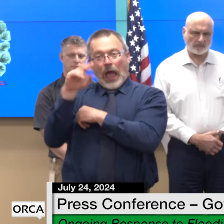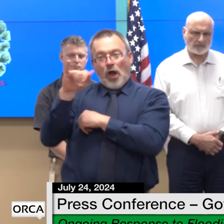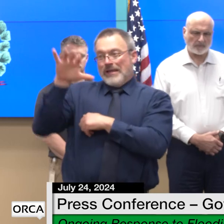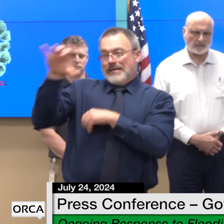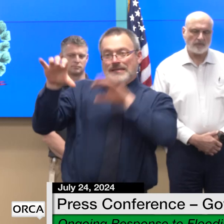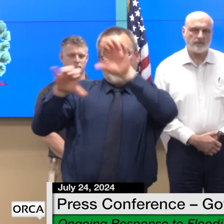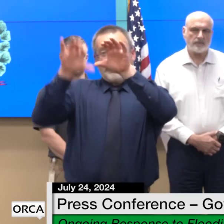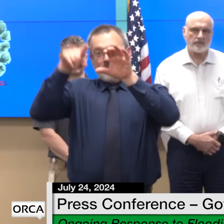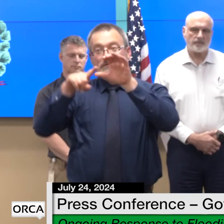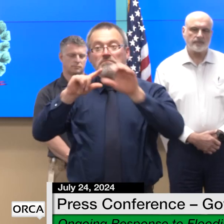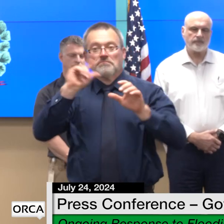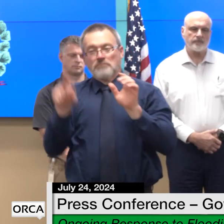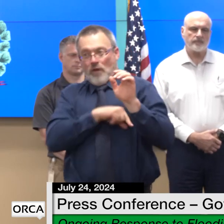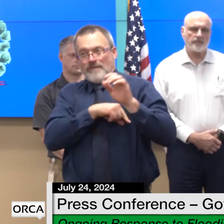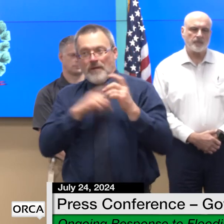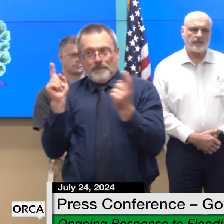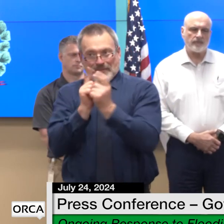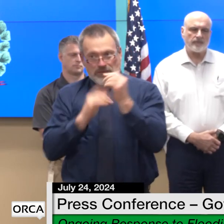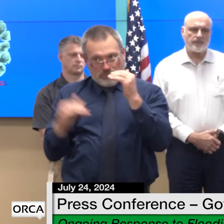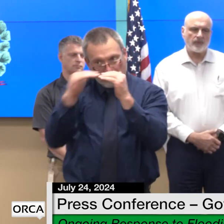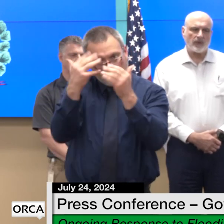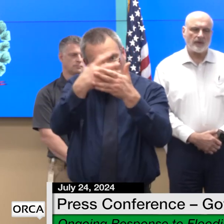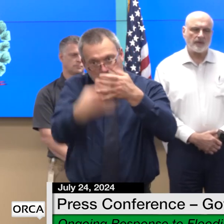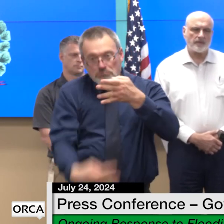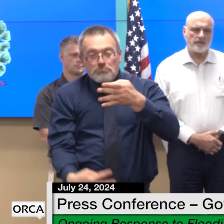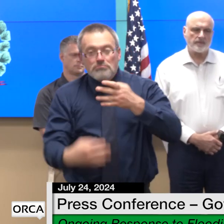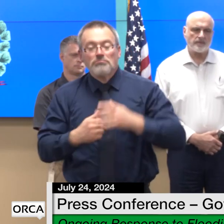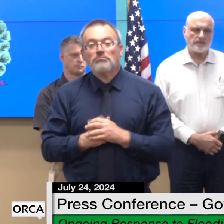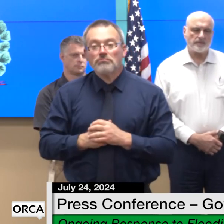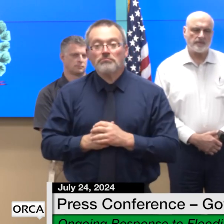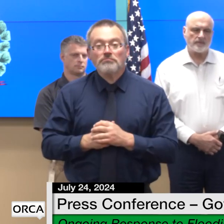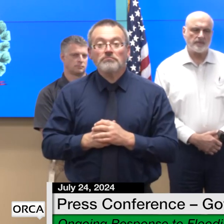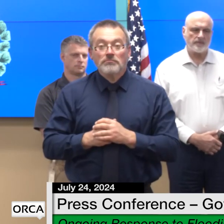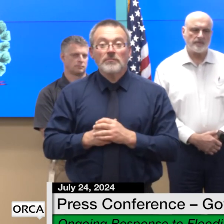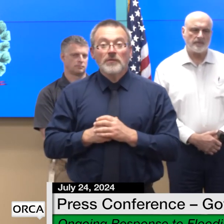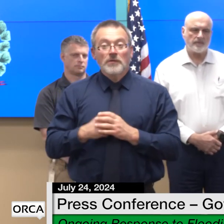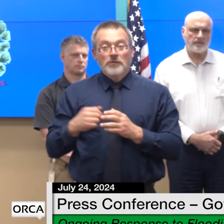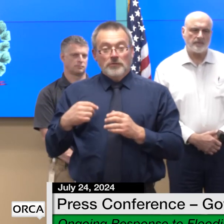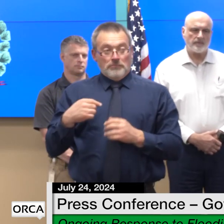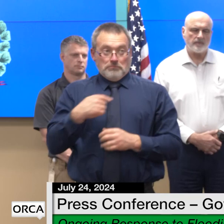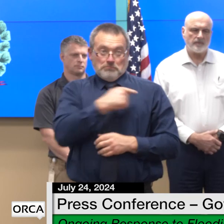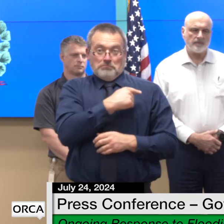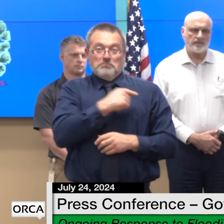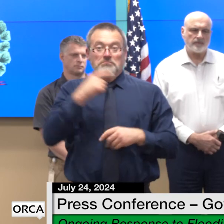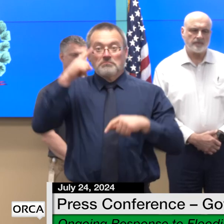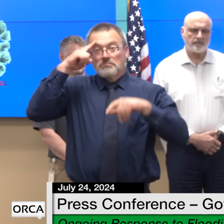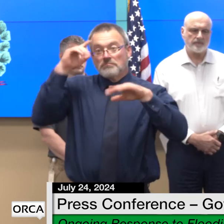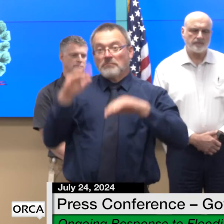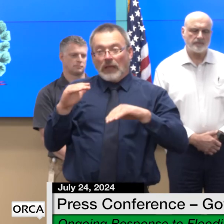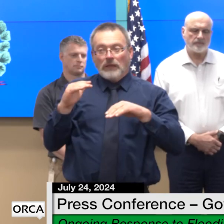financial support. We expect to hear about FEMA's determination in the coming days.